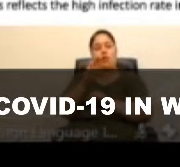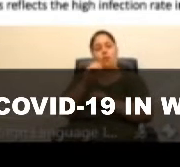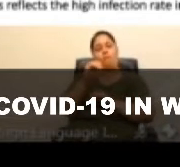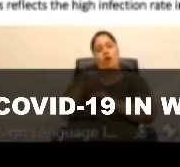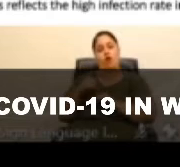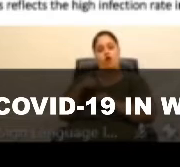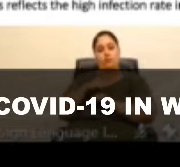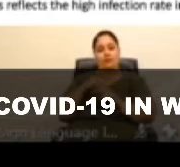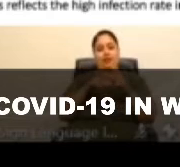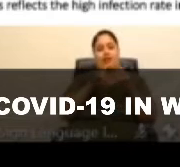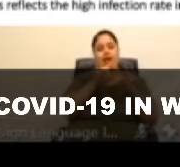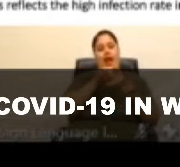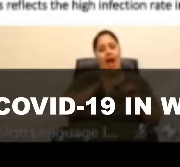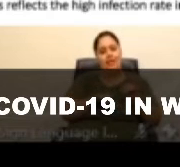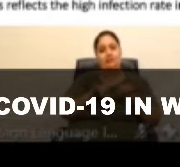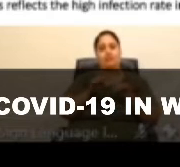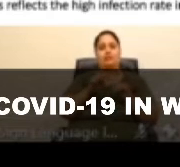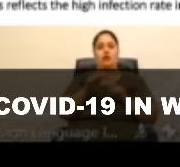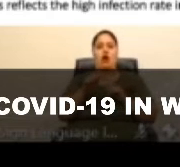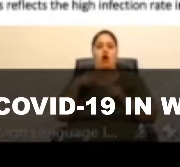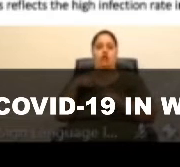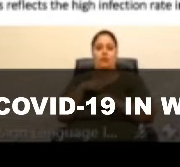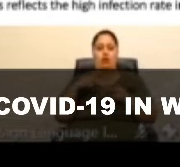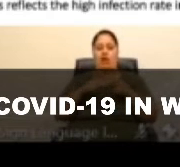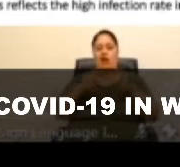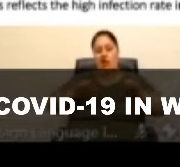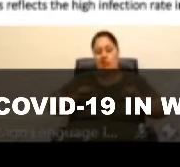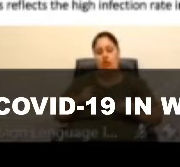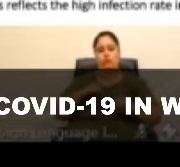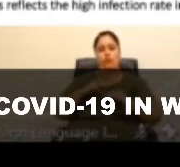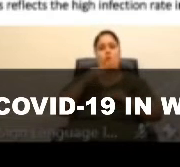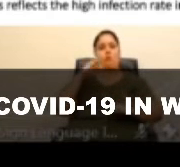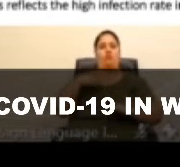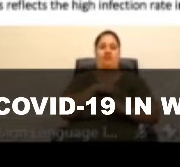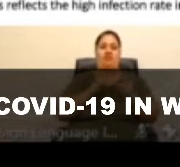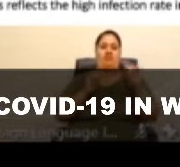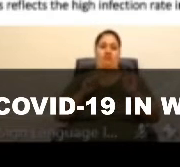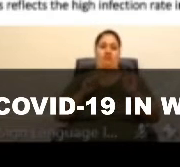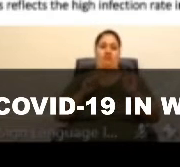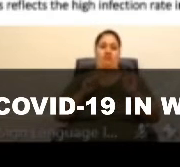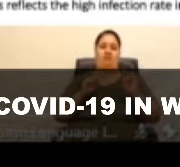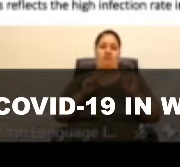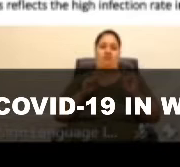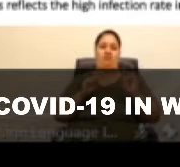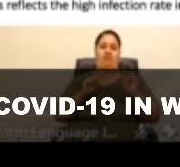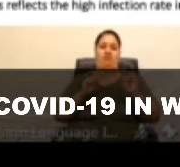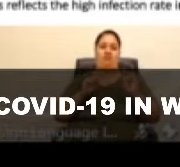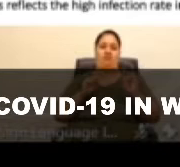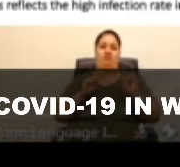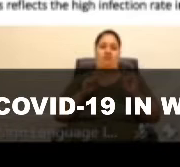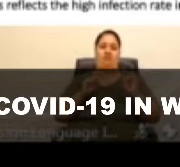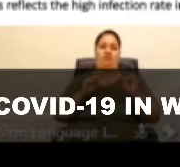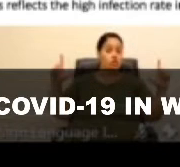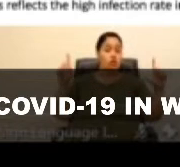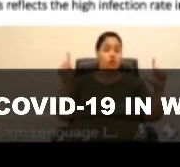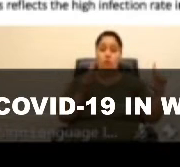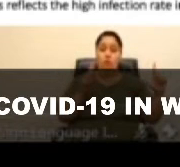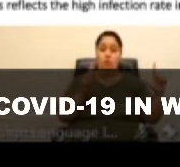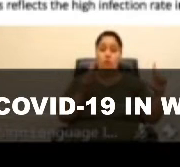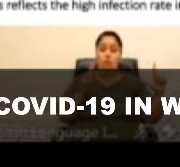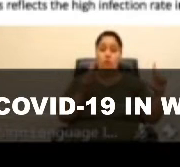of the other metro hospitals that has more staff members. The picture here is one of that the healthcare worker